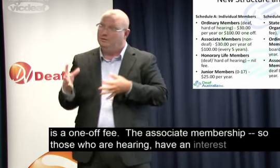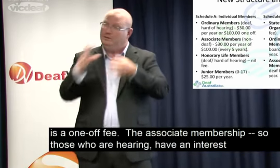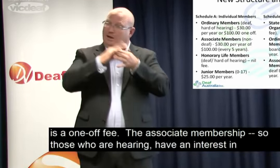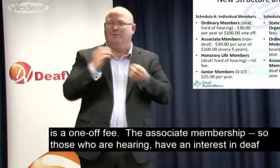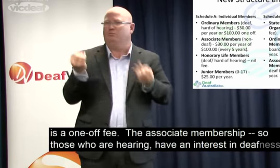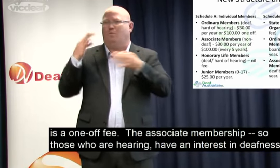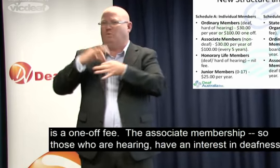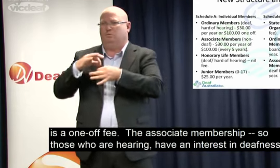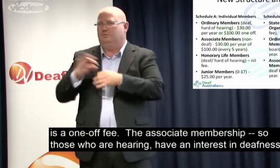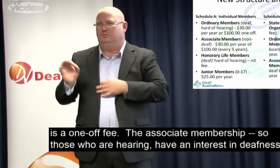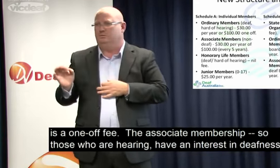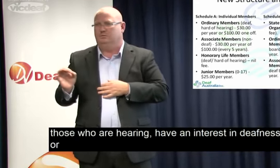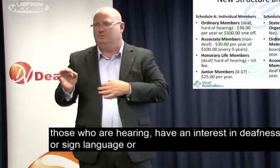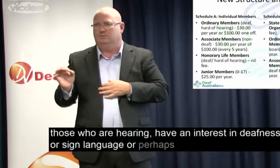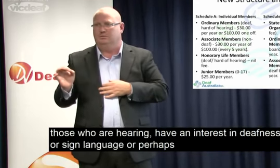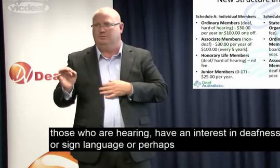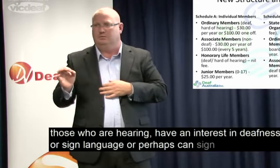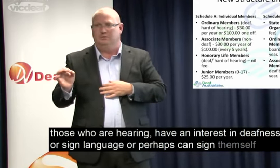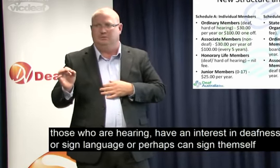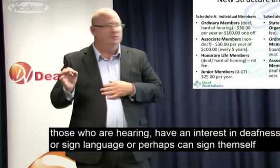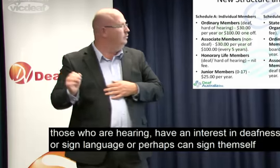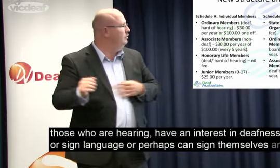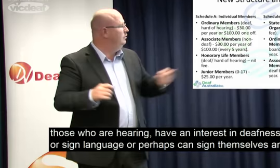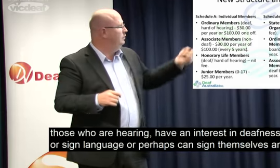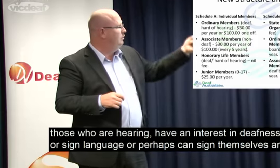not deaf, can be a member but they don't actually have voting rights.